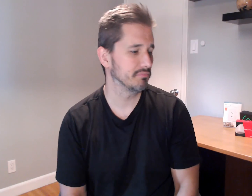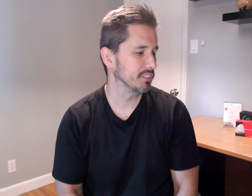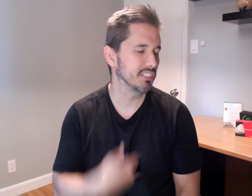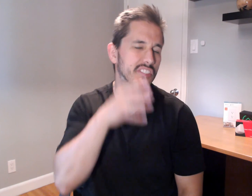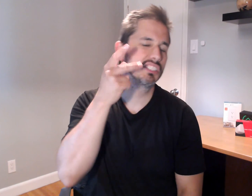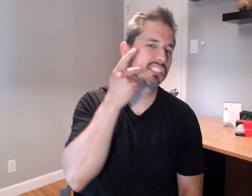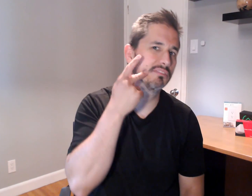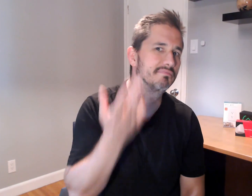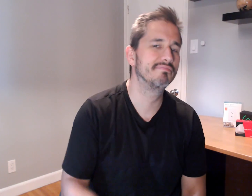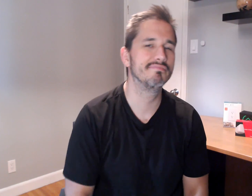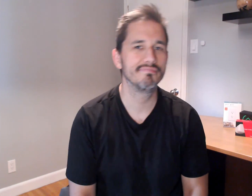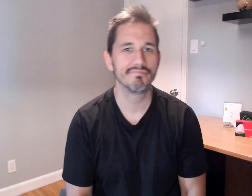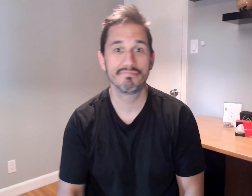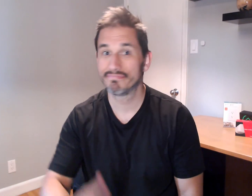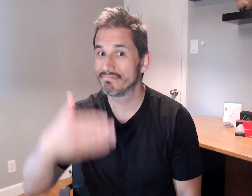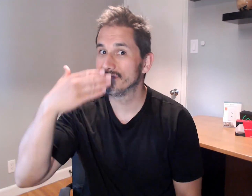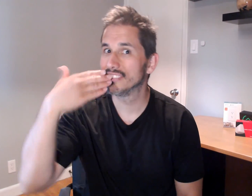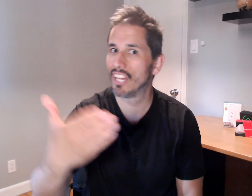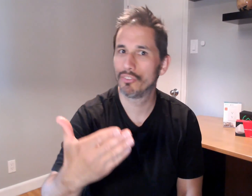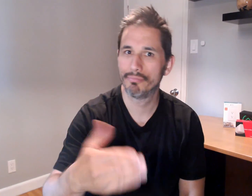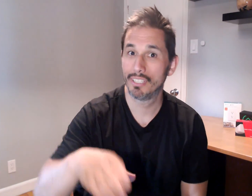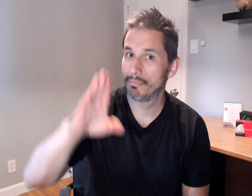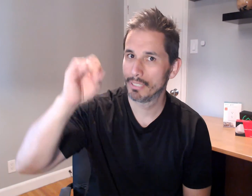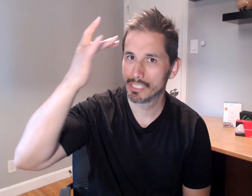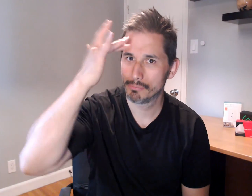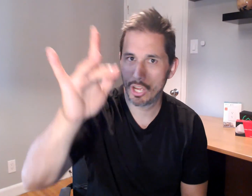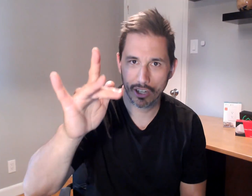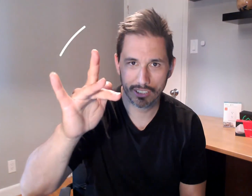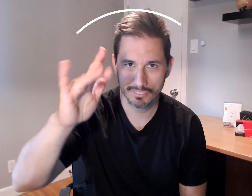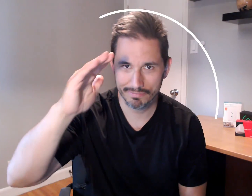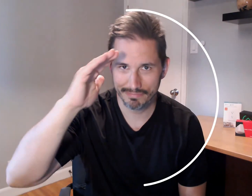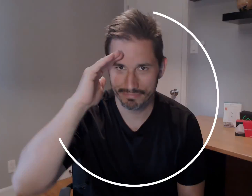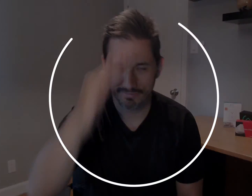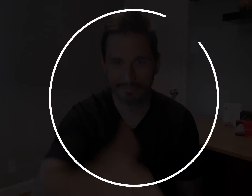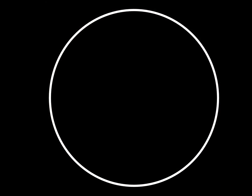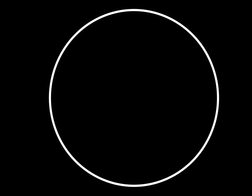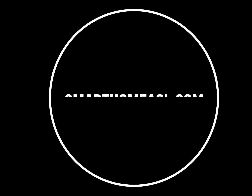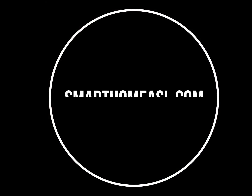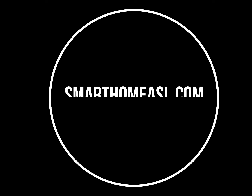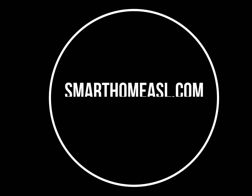temperature, light, all these different things. So, thank you, and be smart.